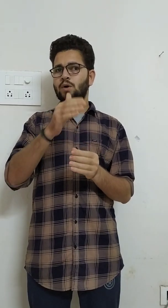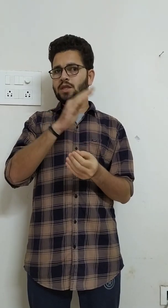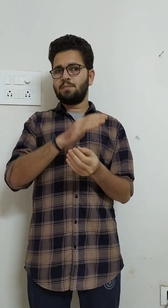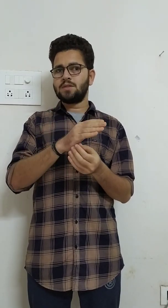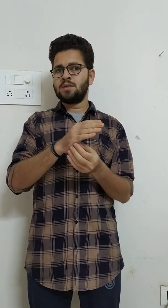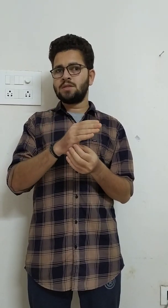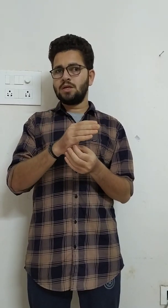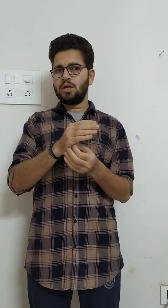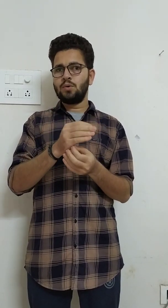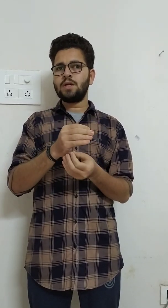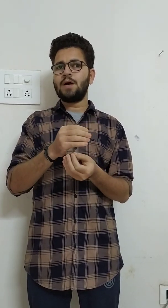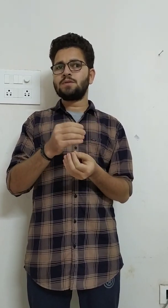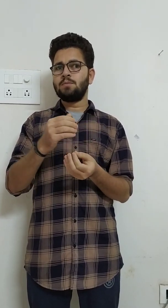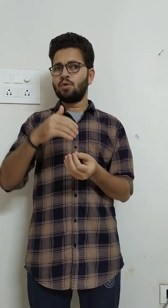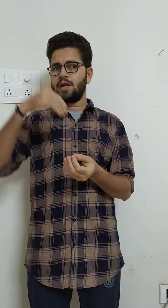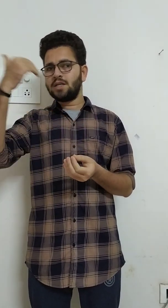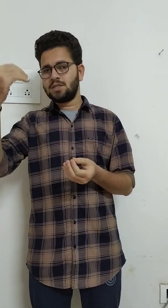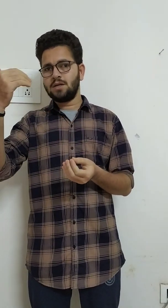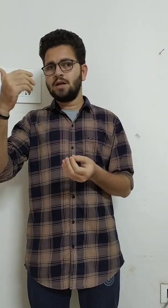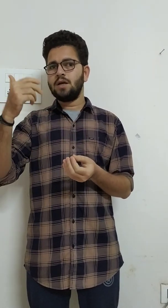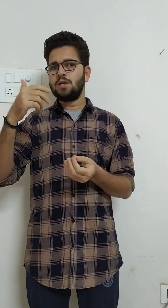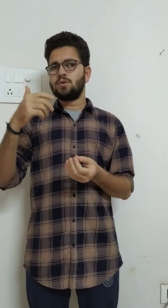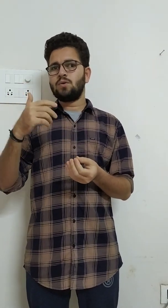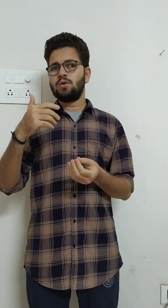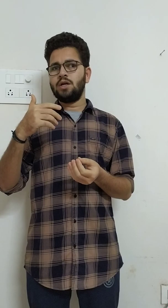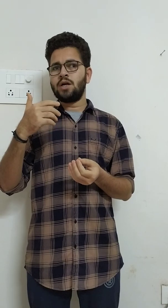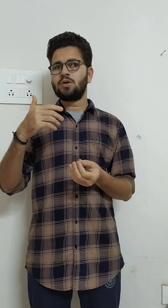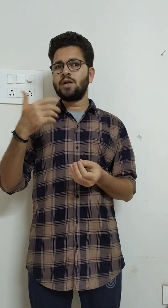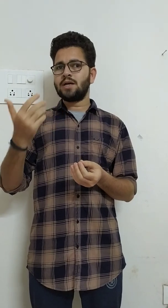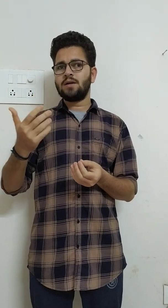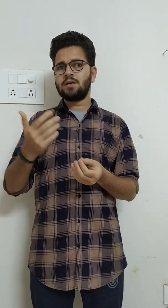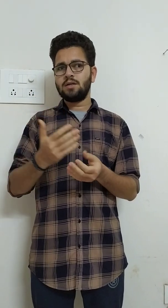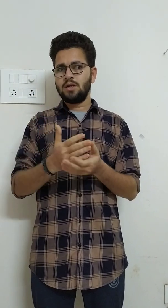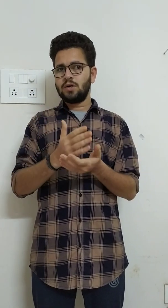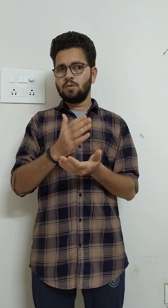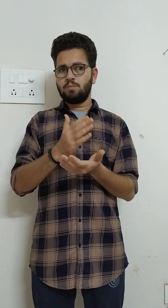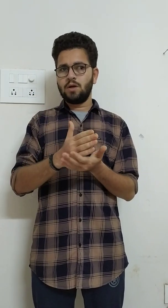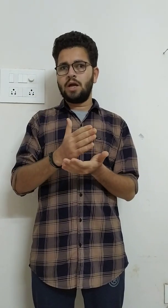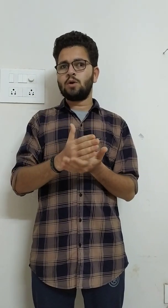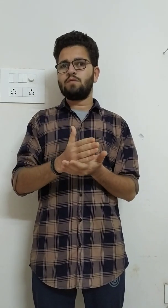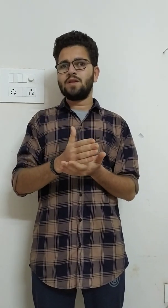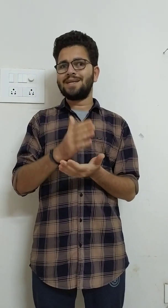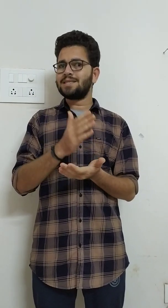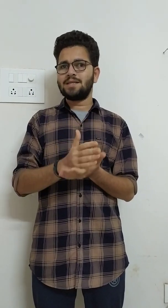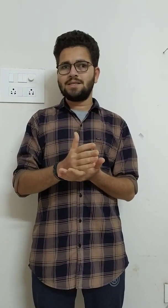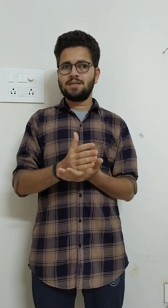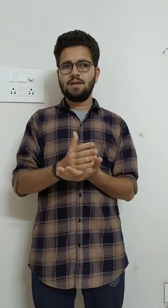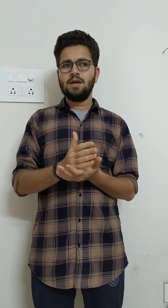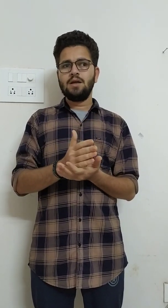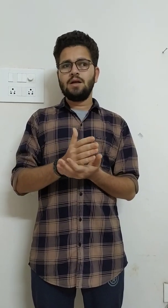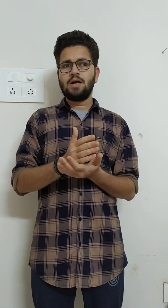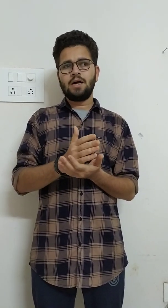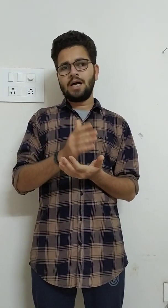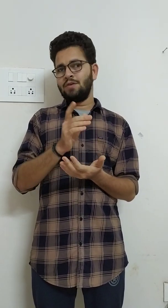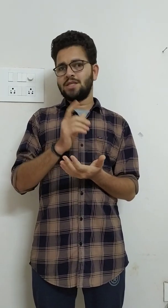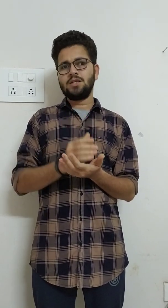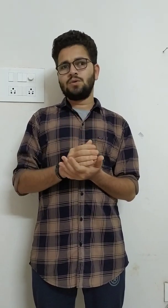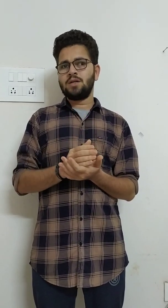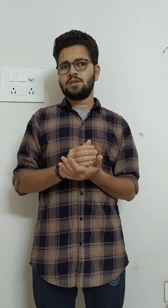to other persons, you need to have some more edge. So in order to get that, you need to enroll for the test series. I will suggest you that